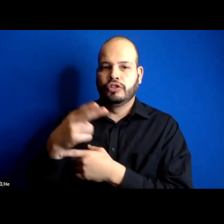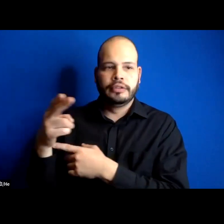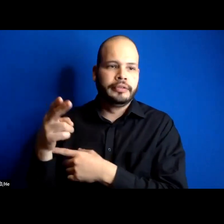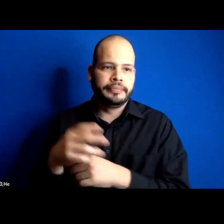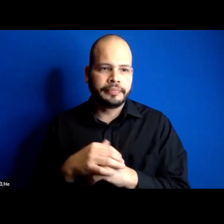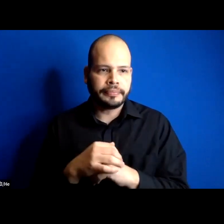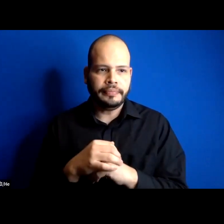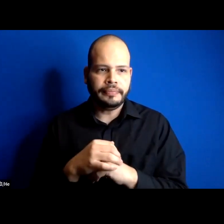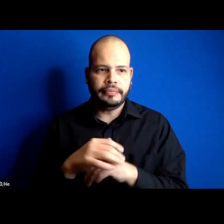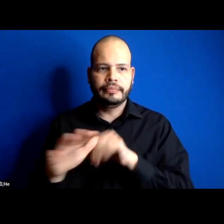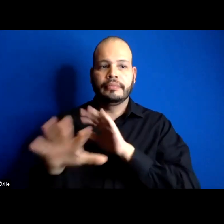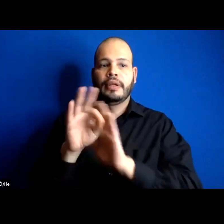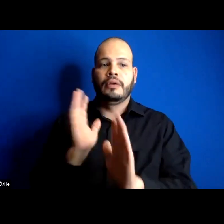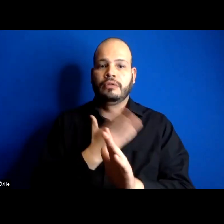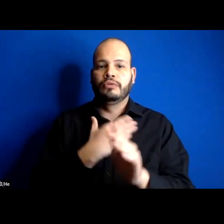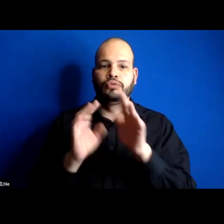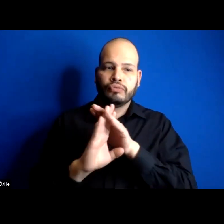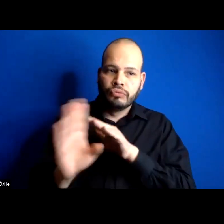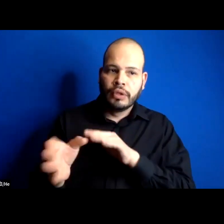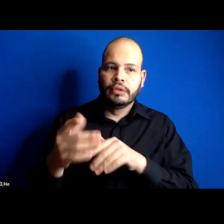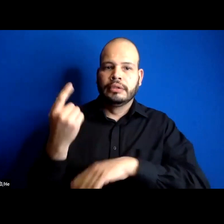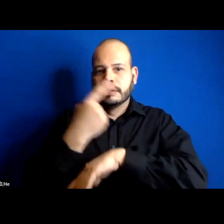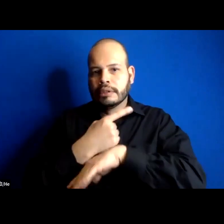planning dates and times.